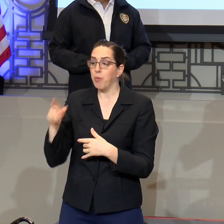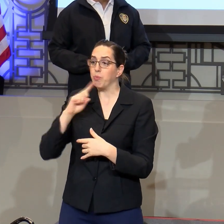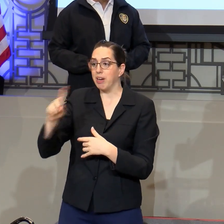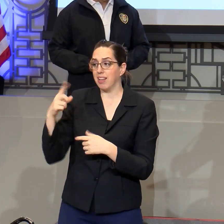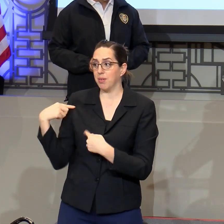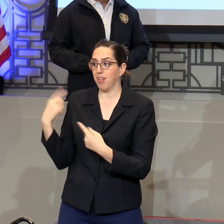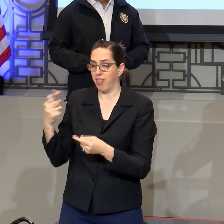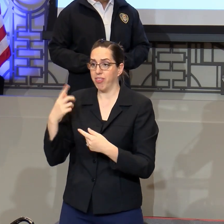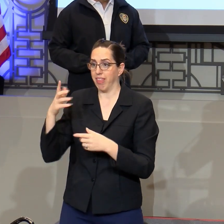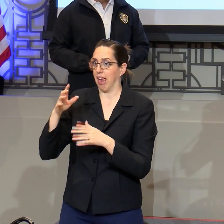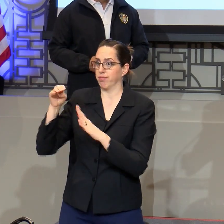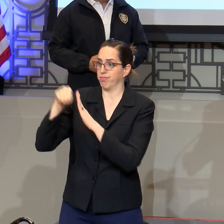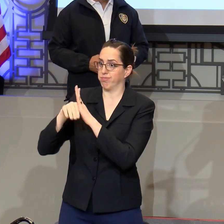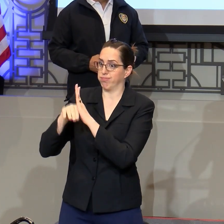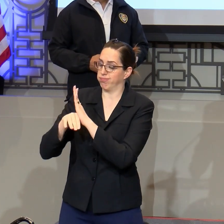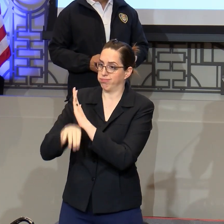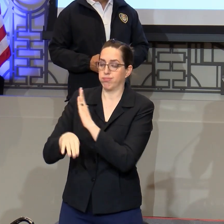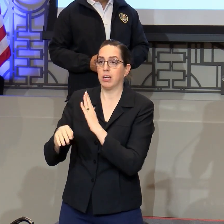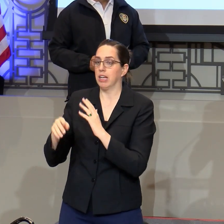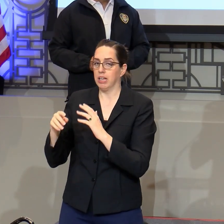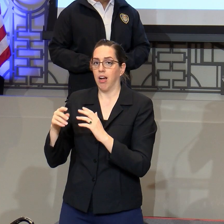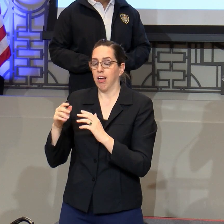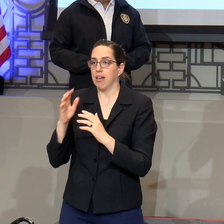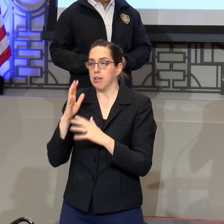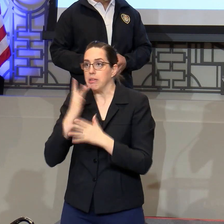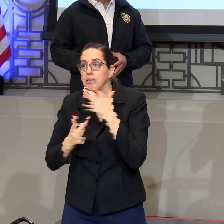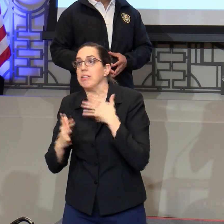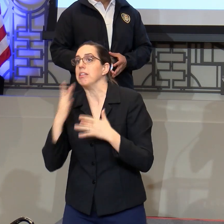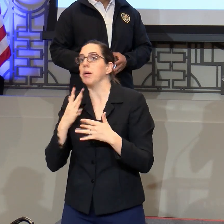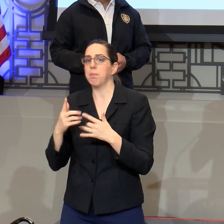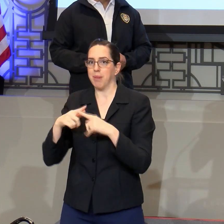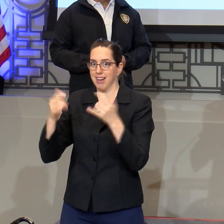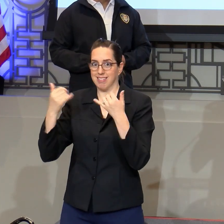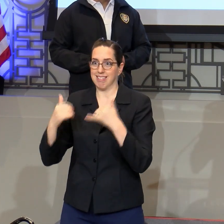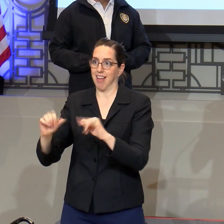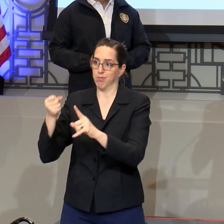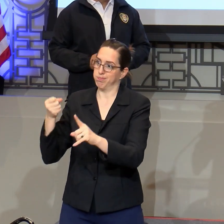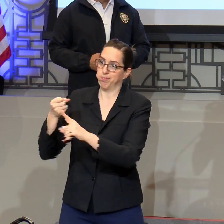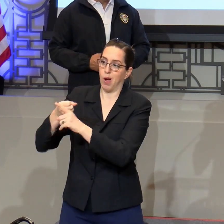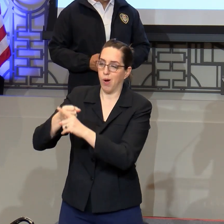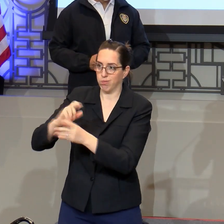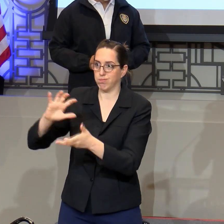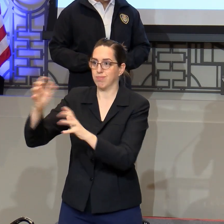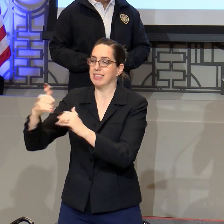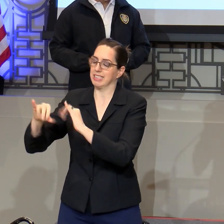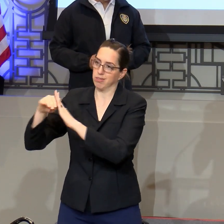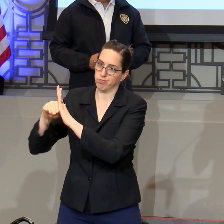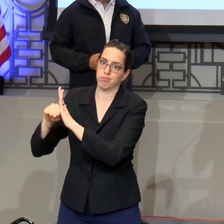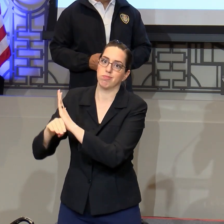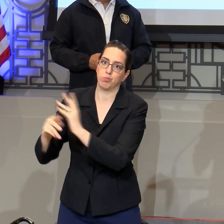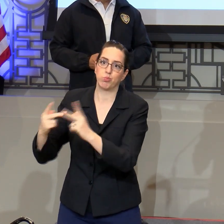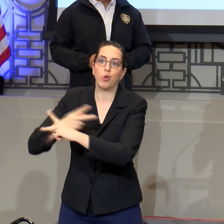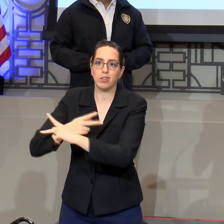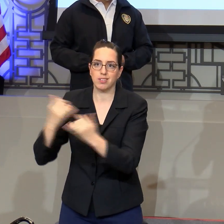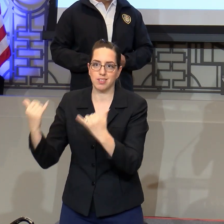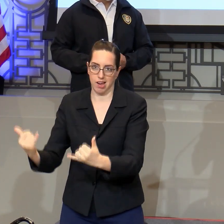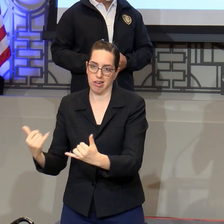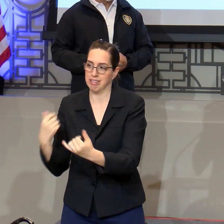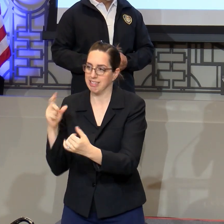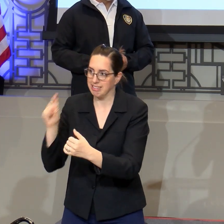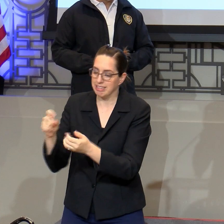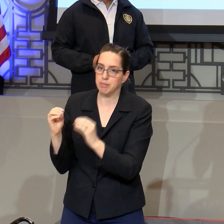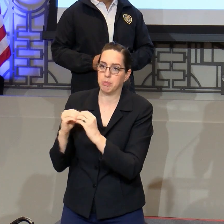margins before this coronavirus. They're still living at the margins right now. And of all of the